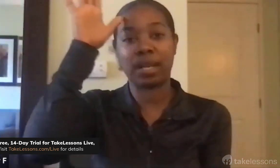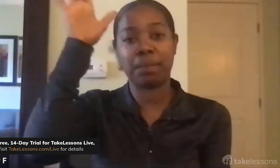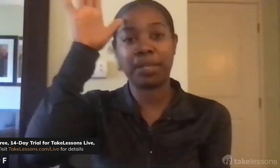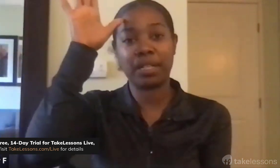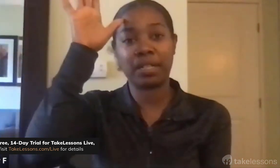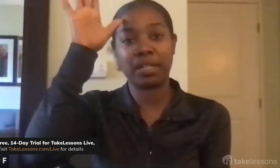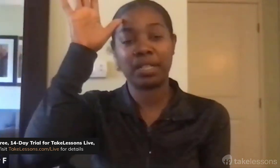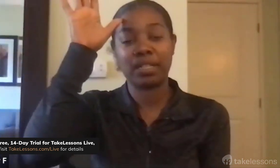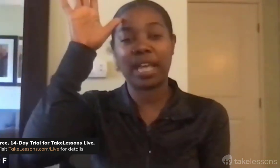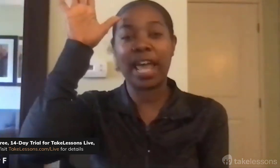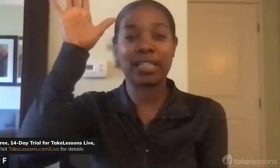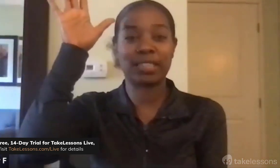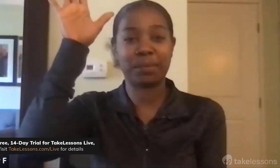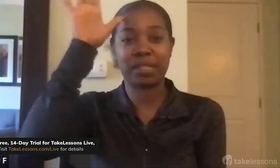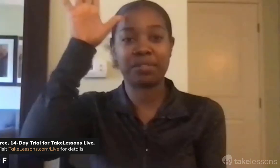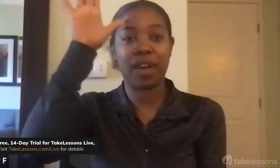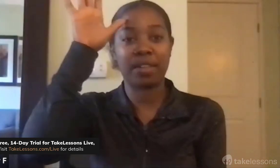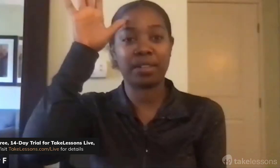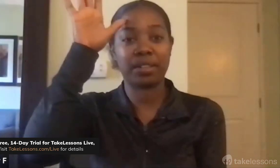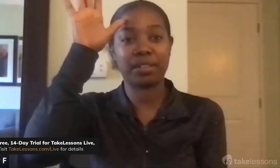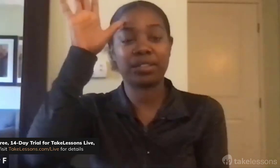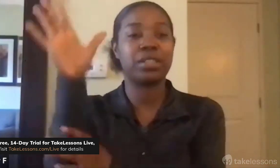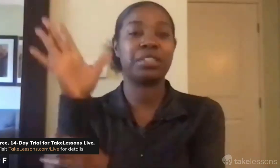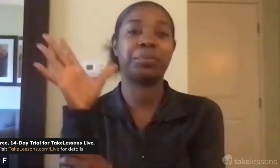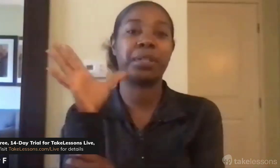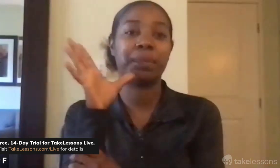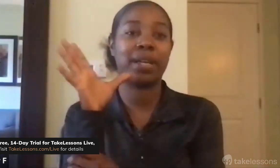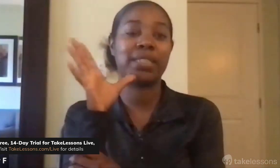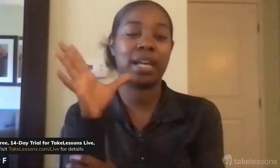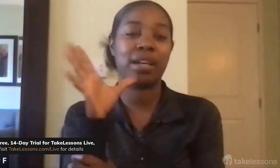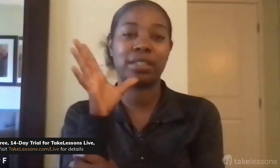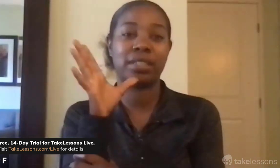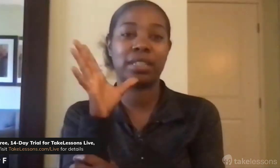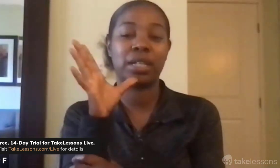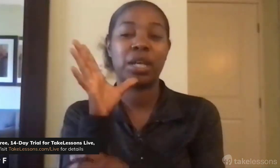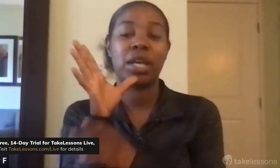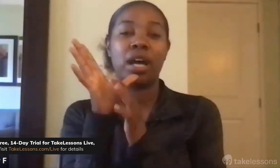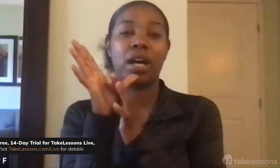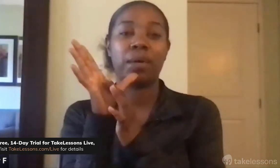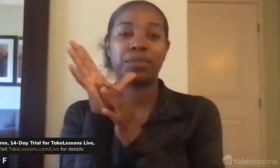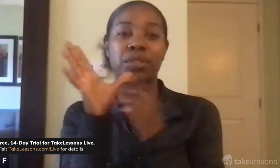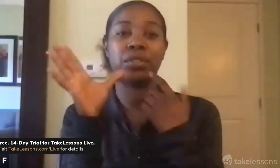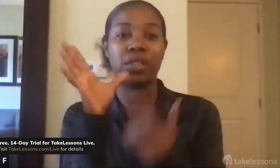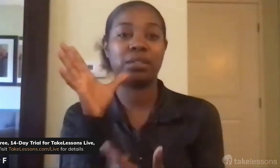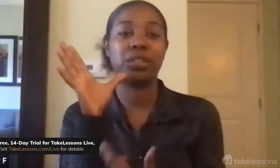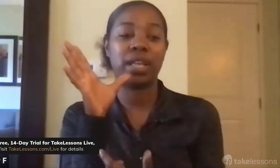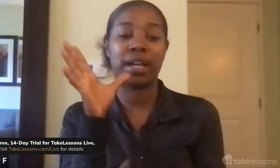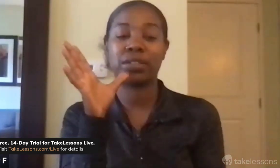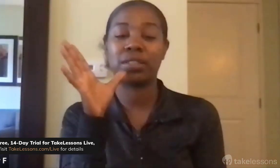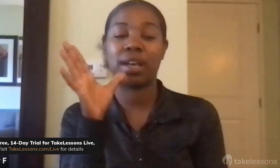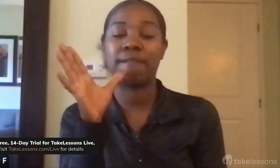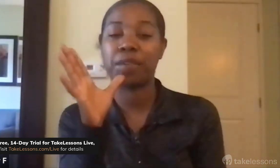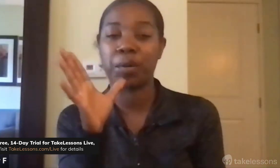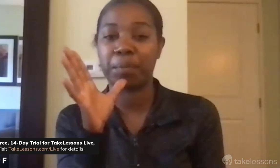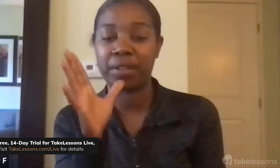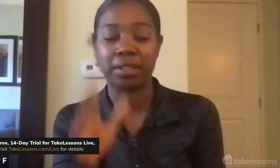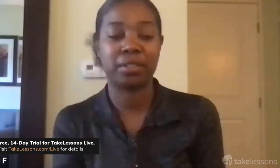up here, that actually means father. So you need to bring it back down here, so you can do the actual sign for mother.